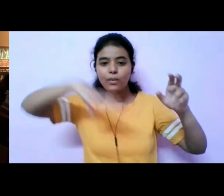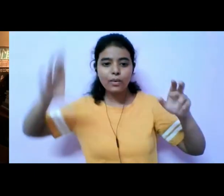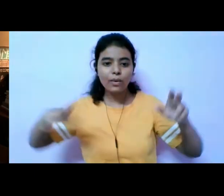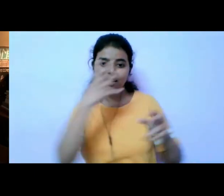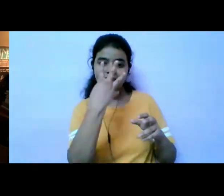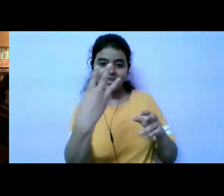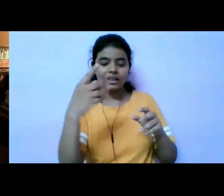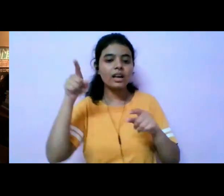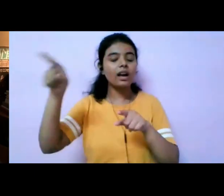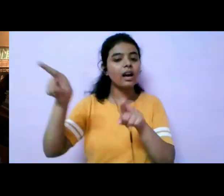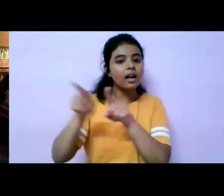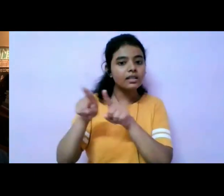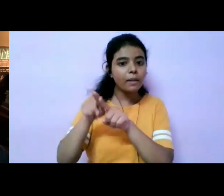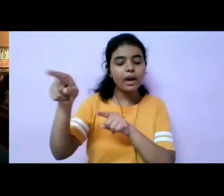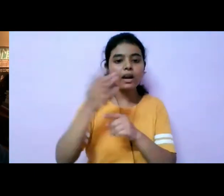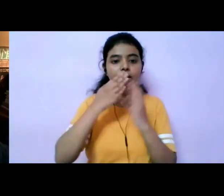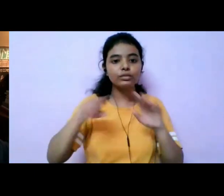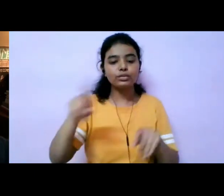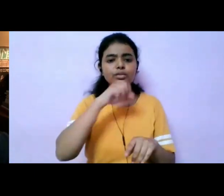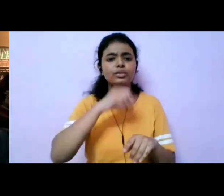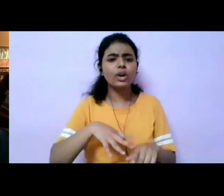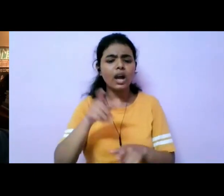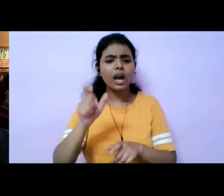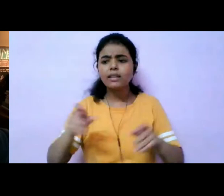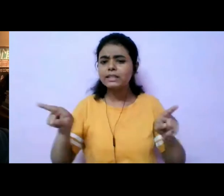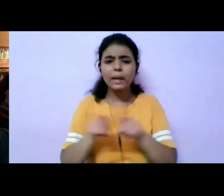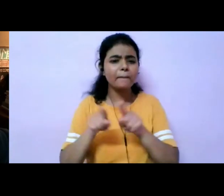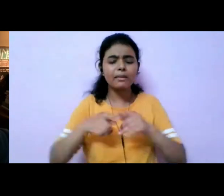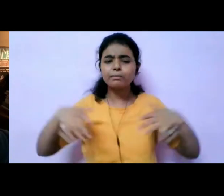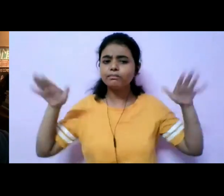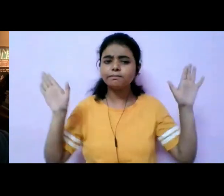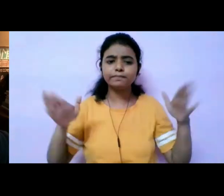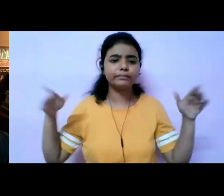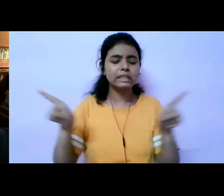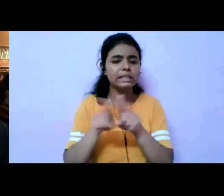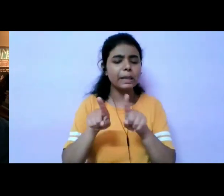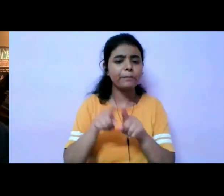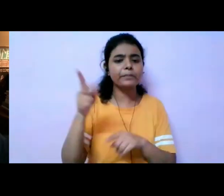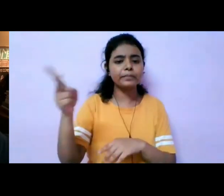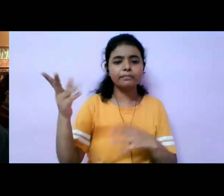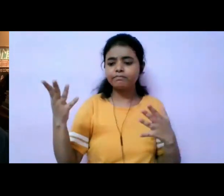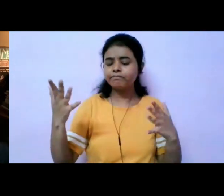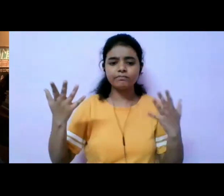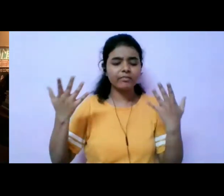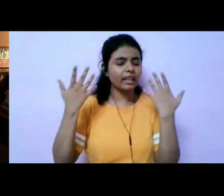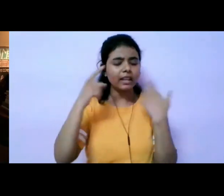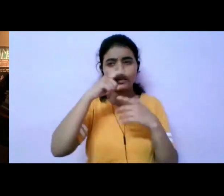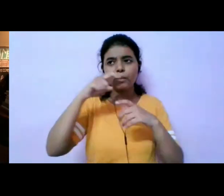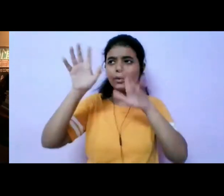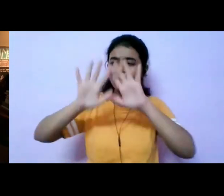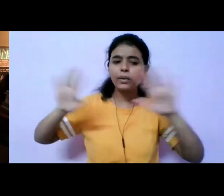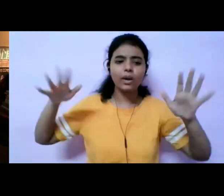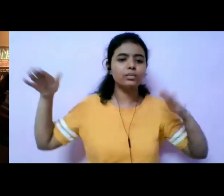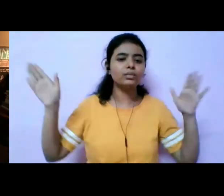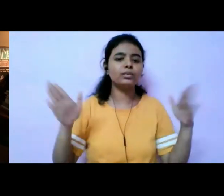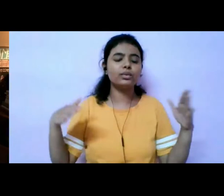teenagers. Suddenly, everyone is flying across the sky and sewing poems in the clouds.